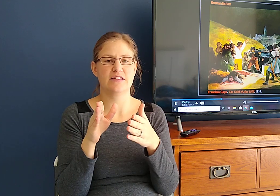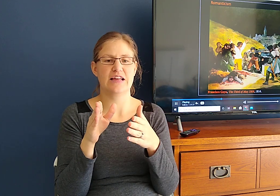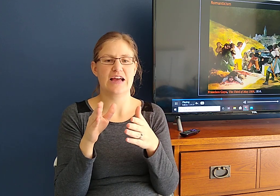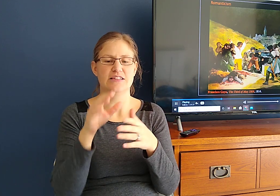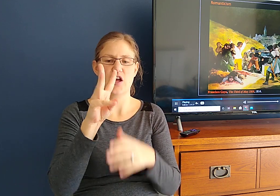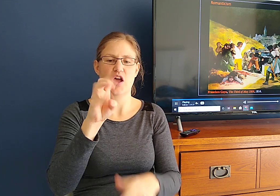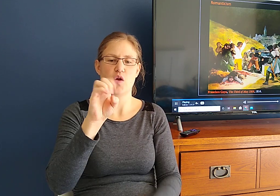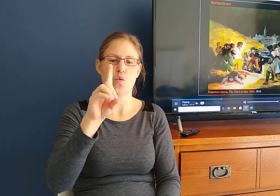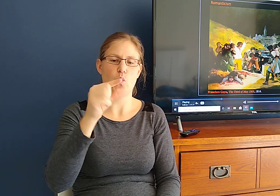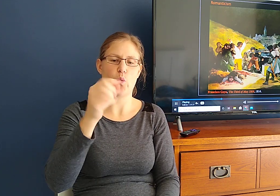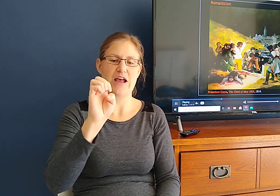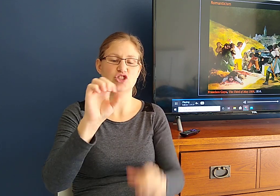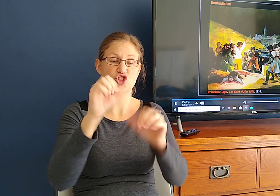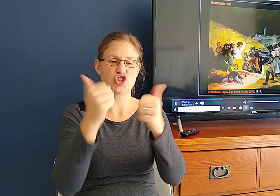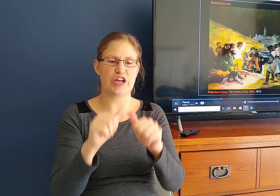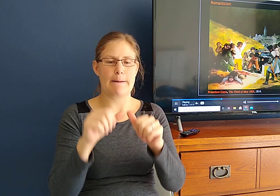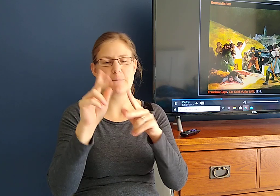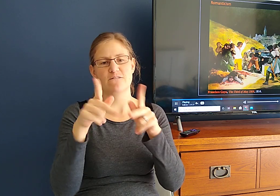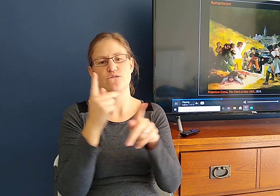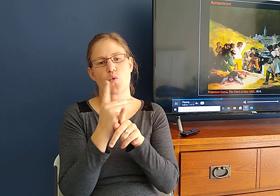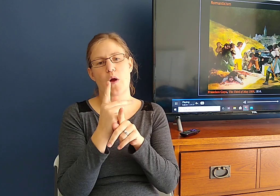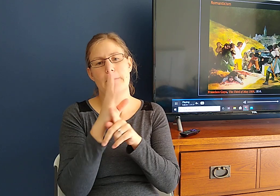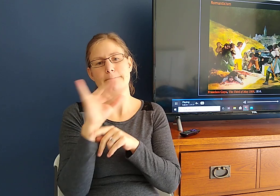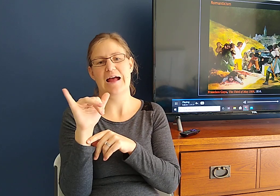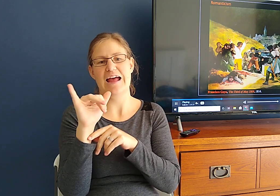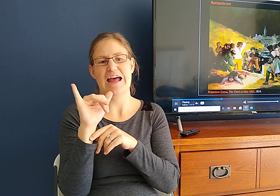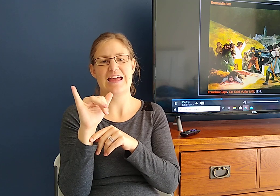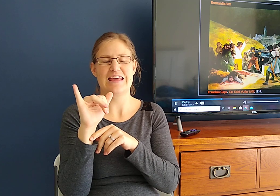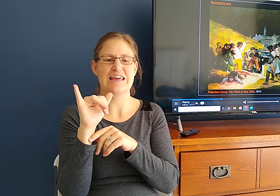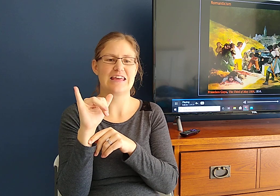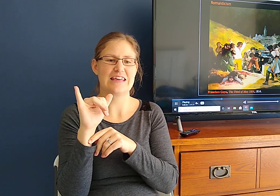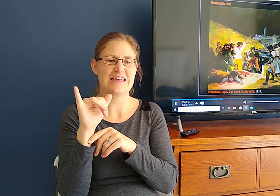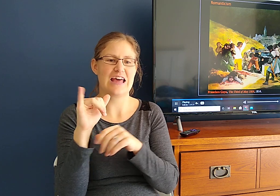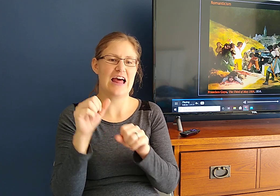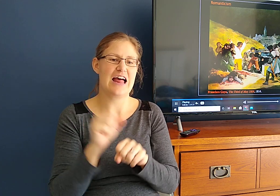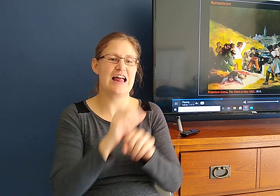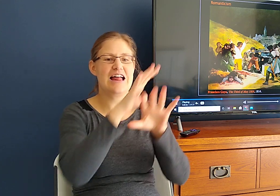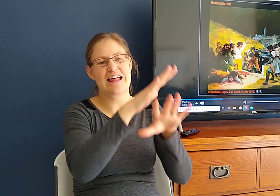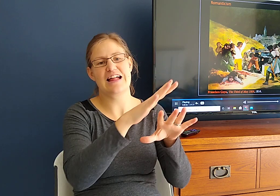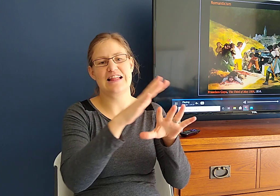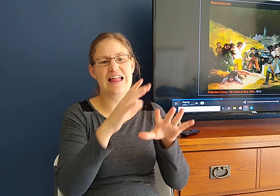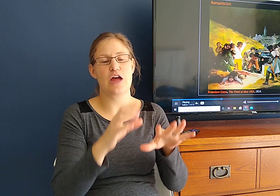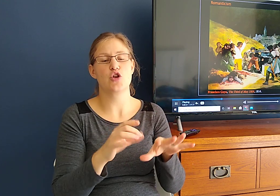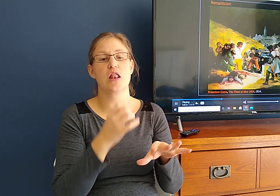form formed by a hill and brightly lit areas on the ground.